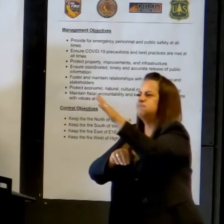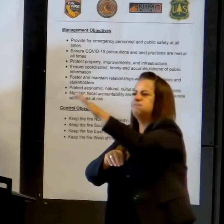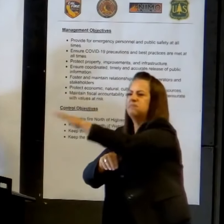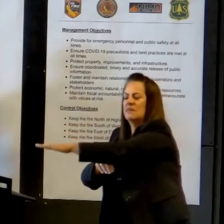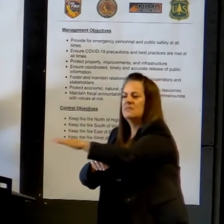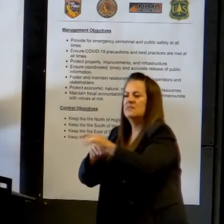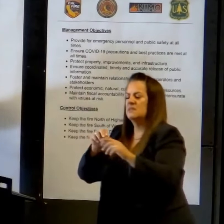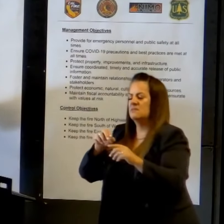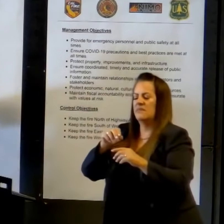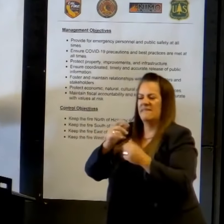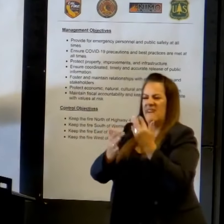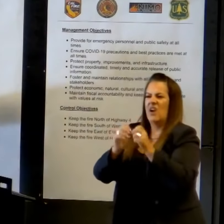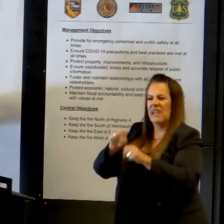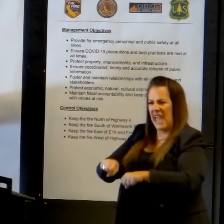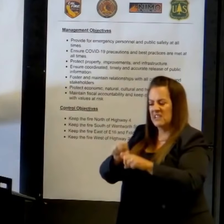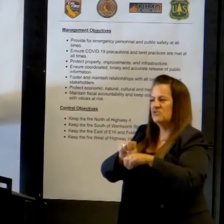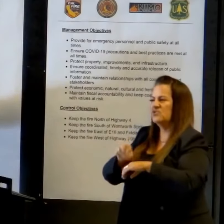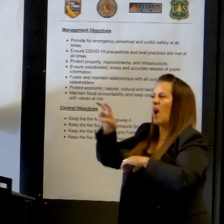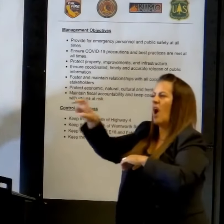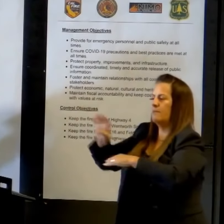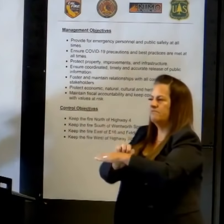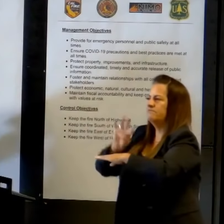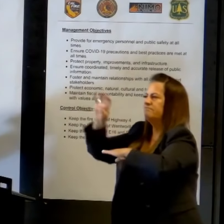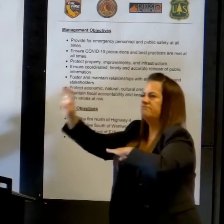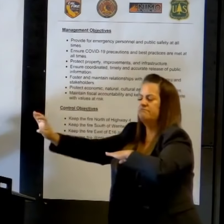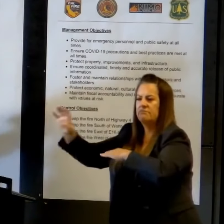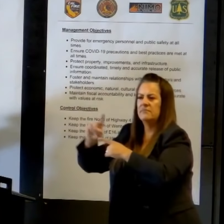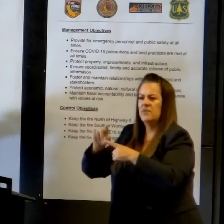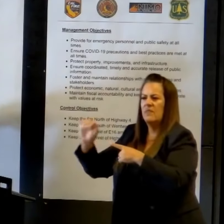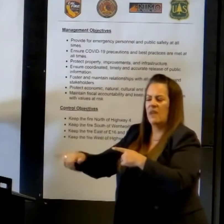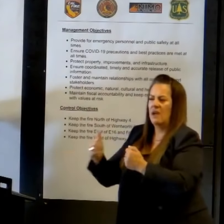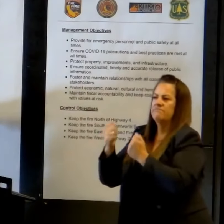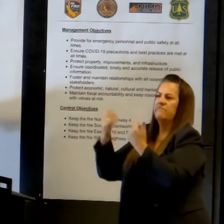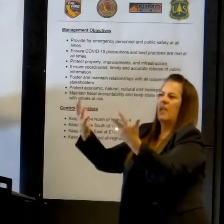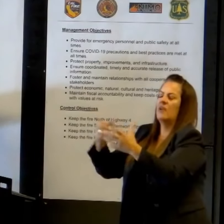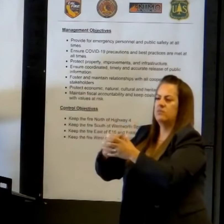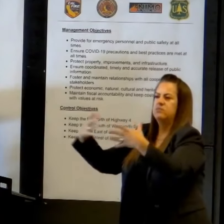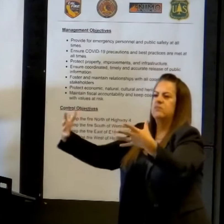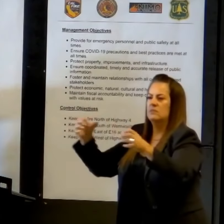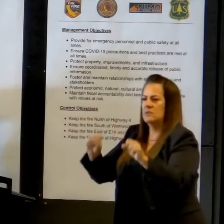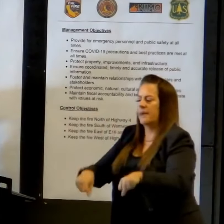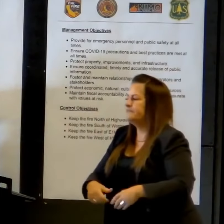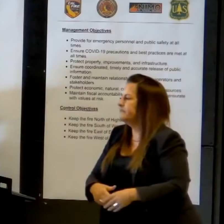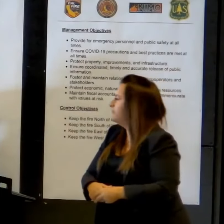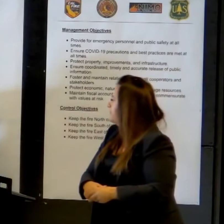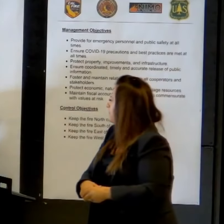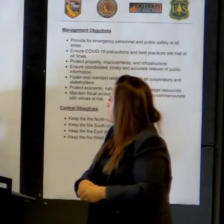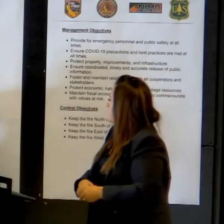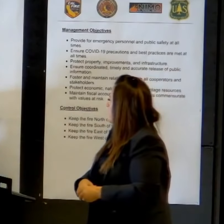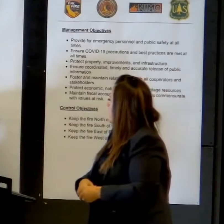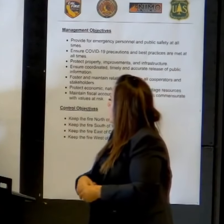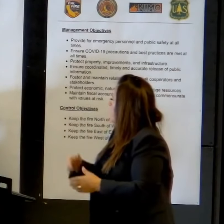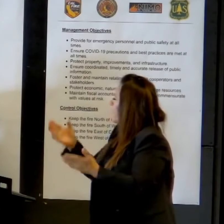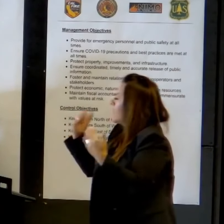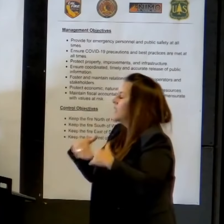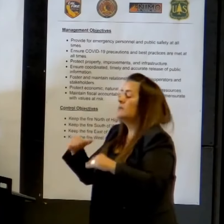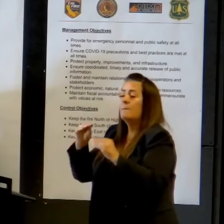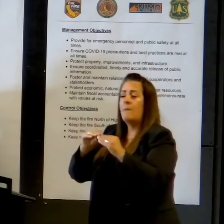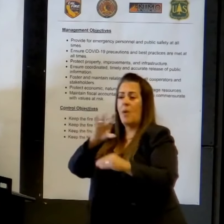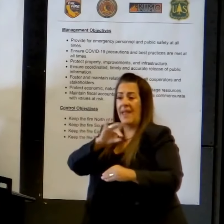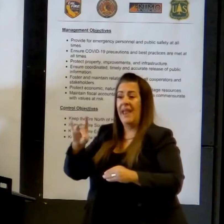and continues to do that. And that's what we're battling down here as well. Coming down the rest of the Highway 88